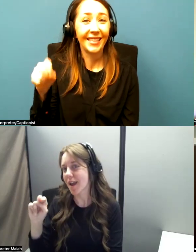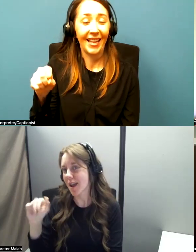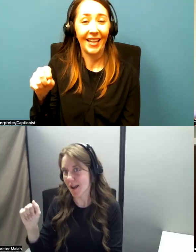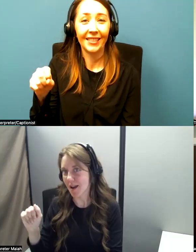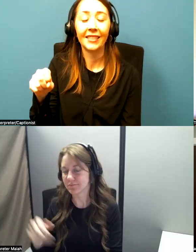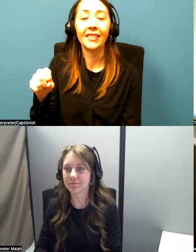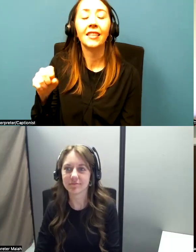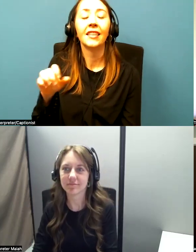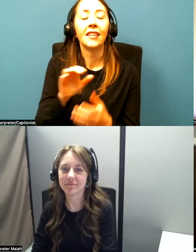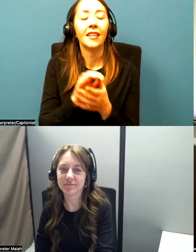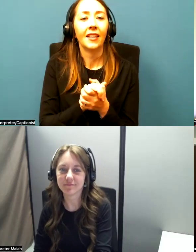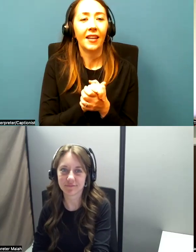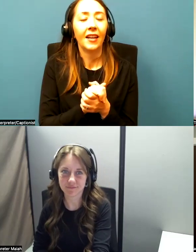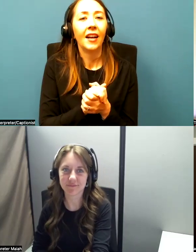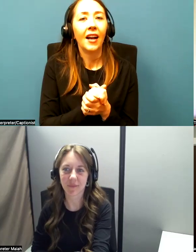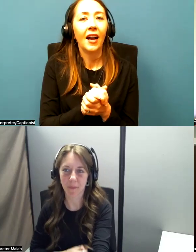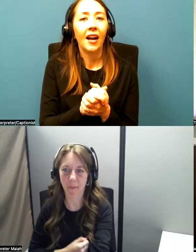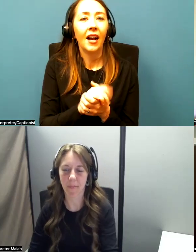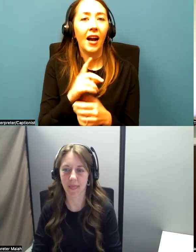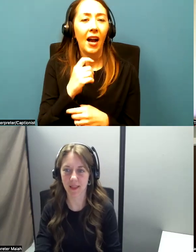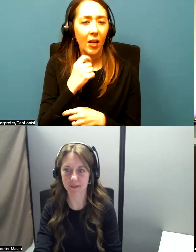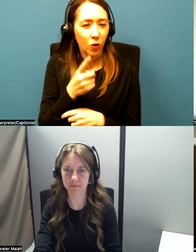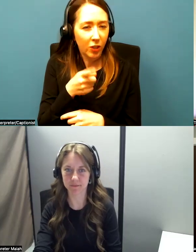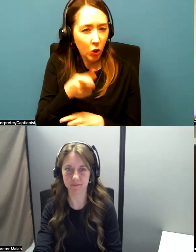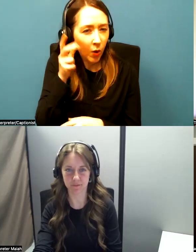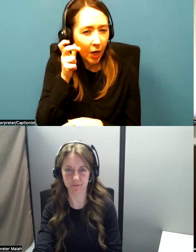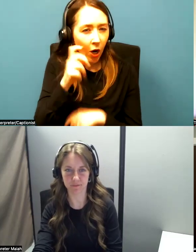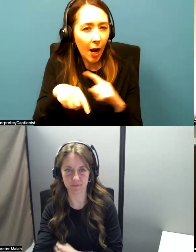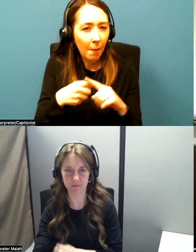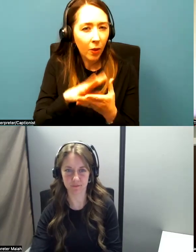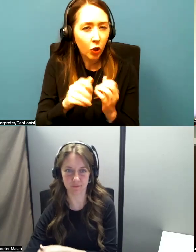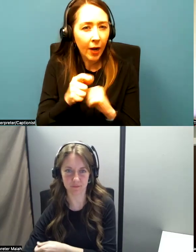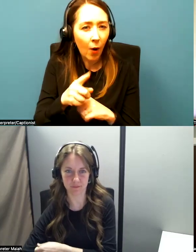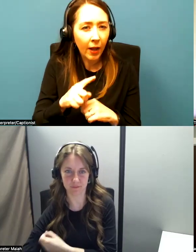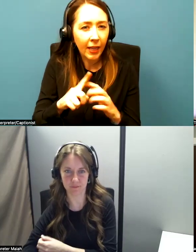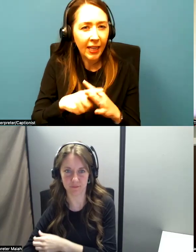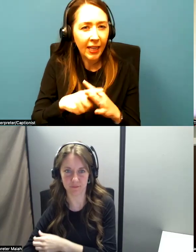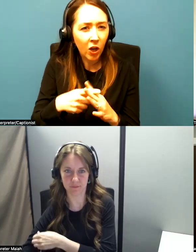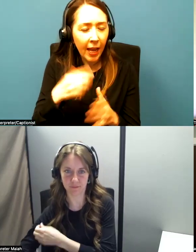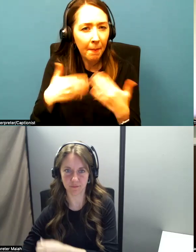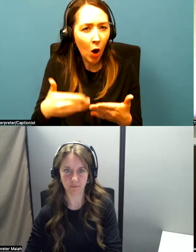yes. Yeah, I mean, I've told this. Did you hear about how the story came about?